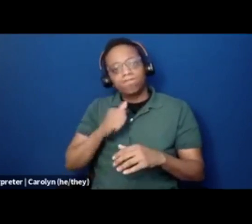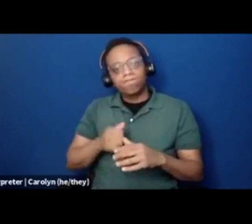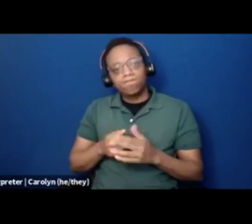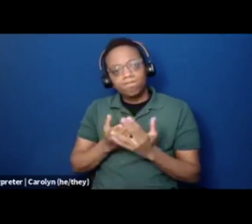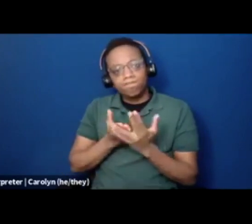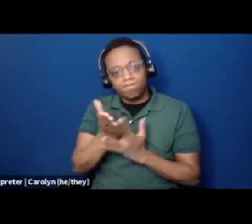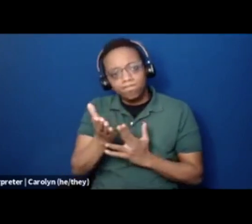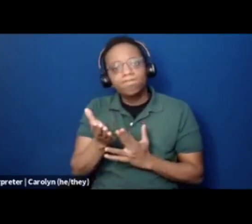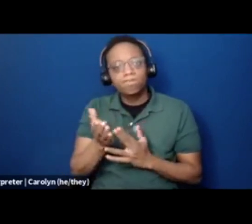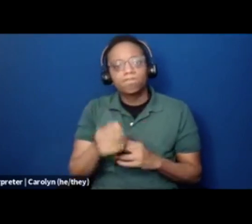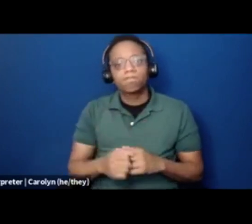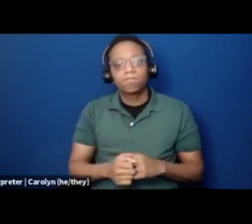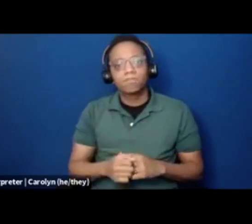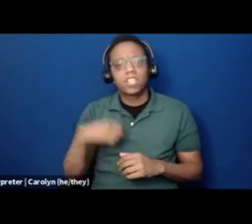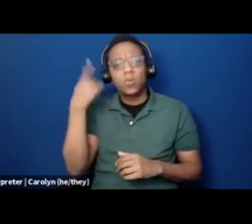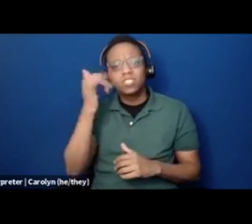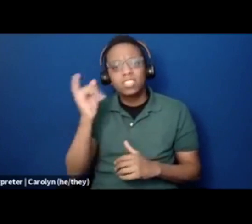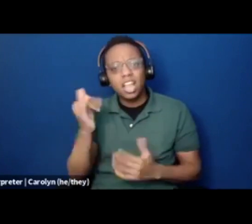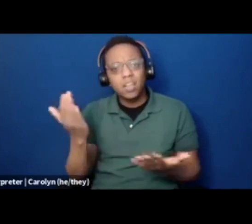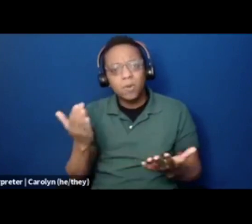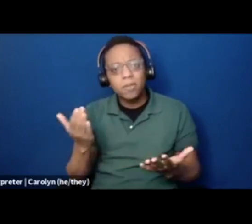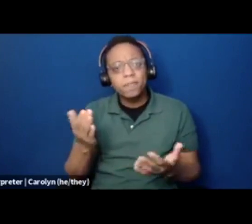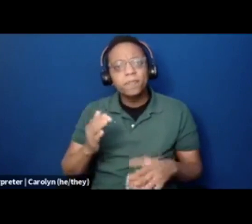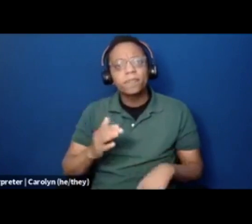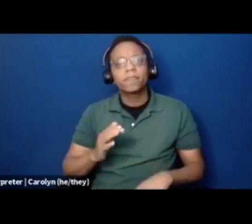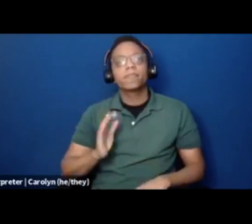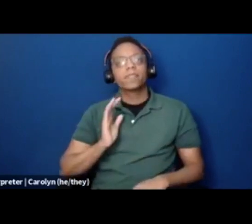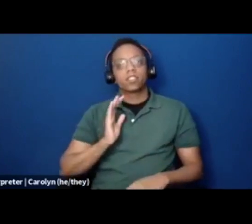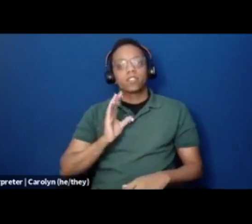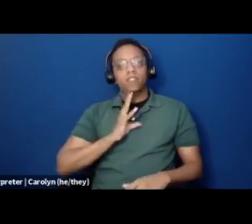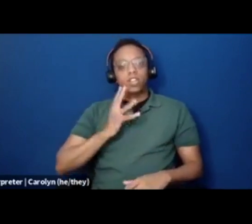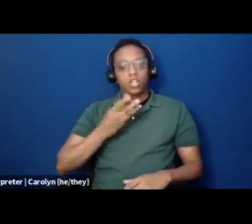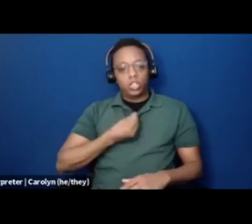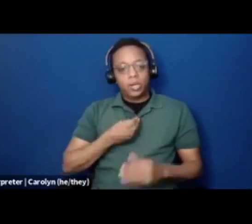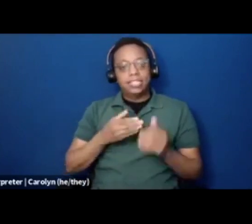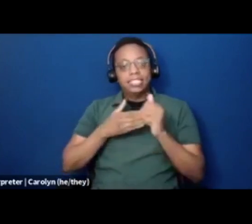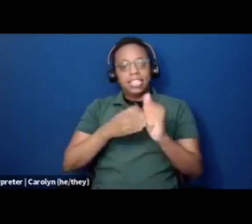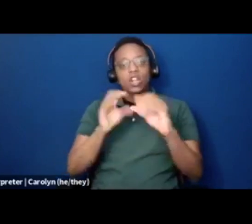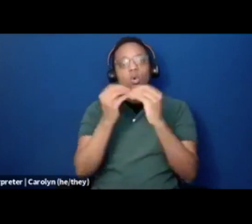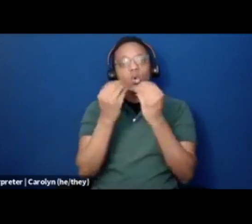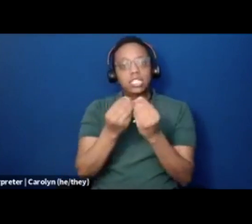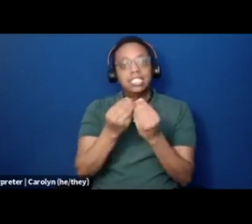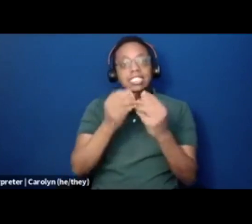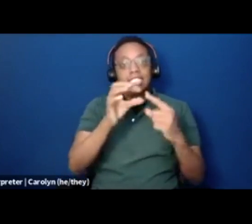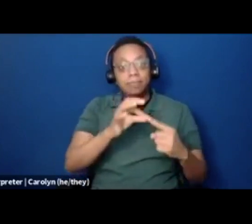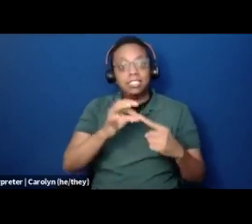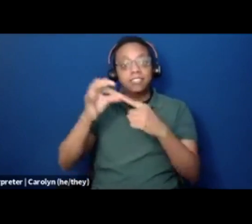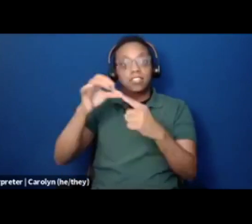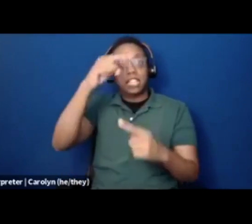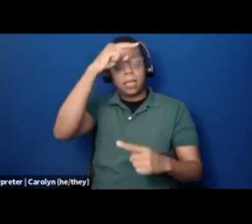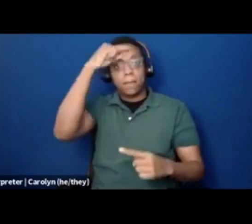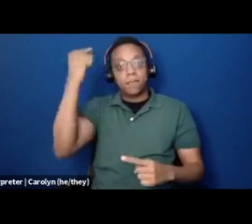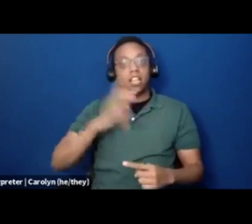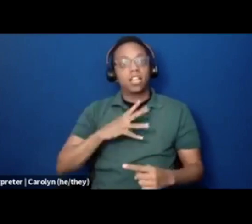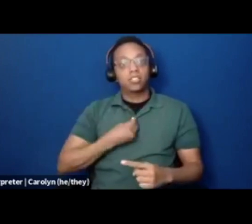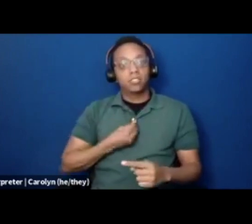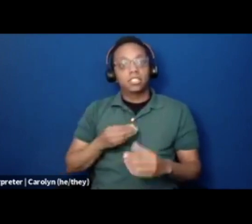that resiliency looks like is for trans-led organizations, especially Black trans-led organizations, coming